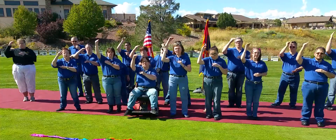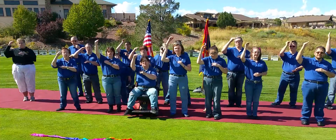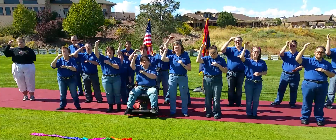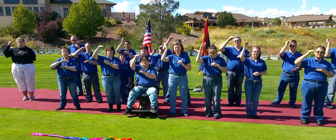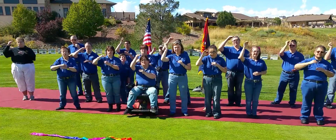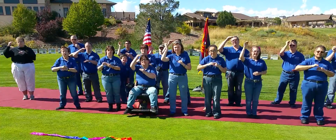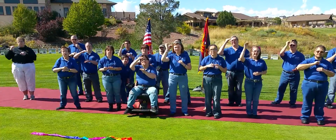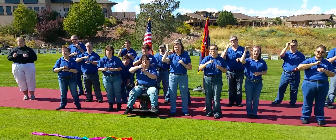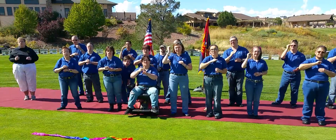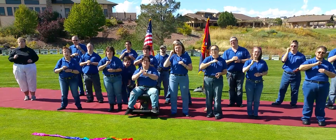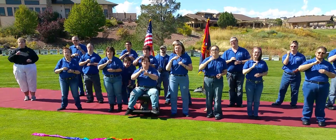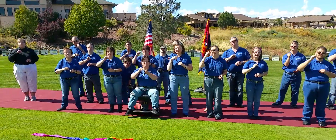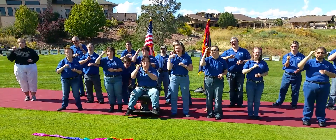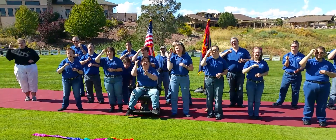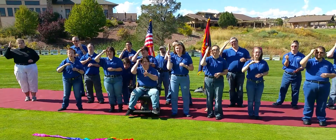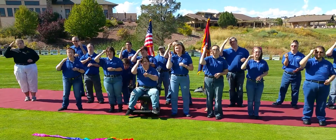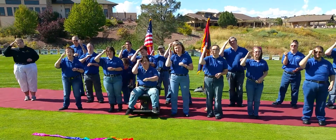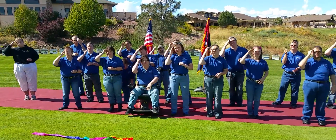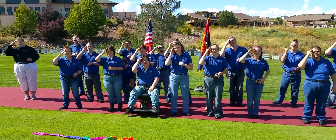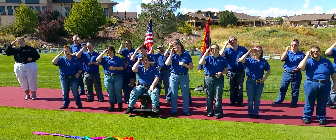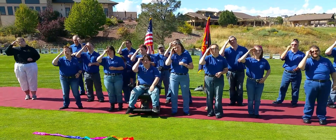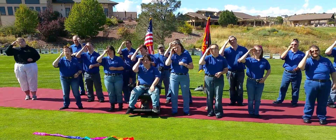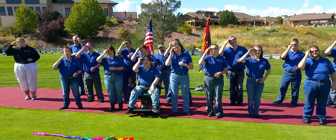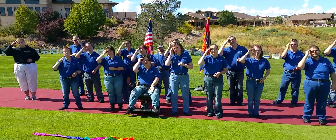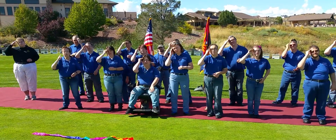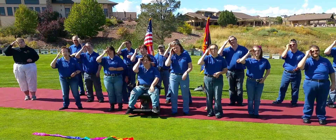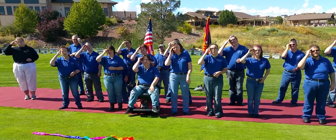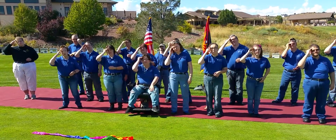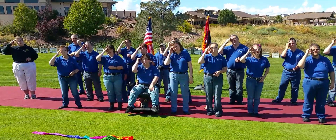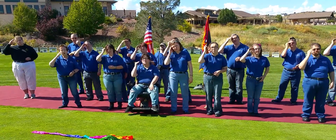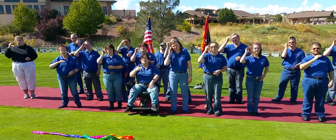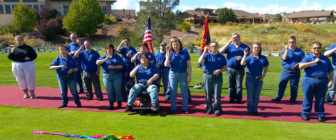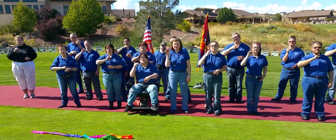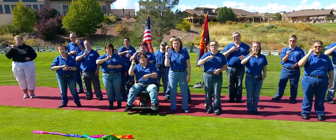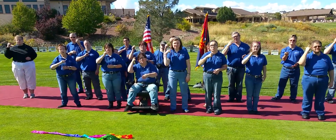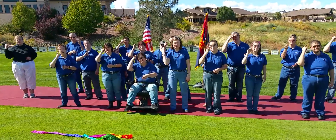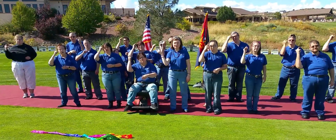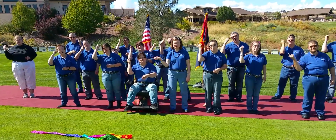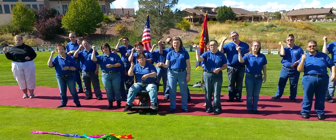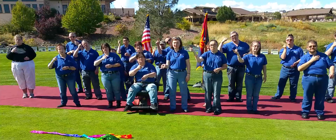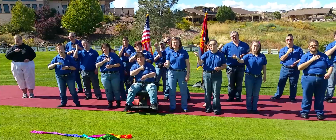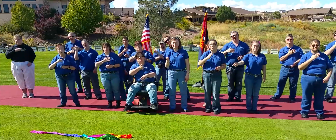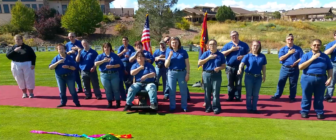than I'll ever know. And I think to myself,